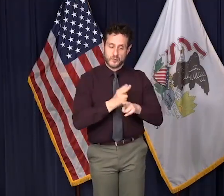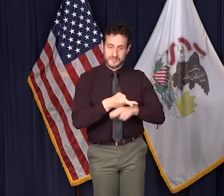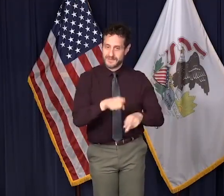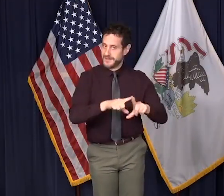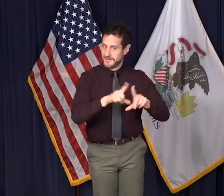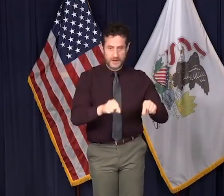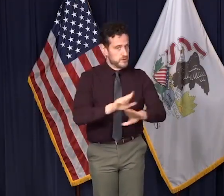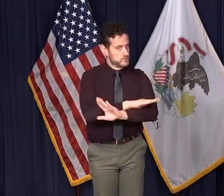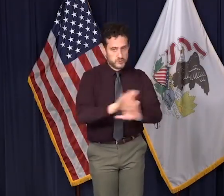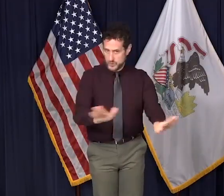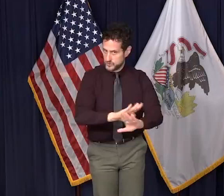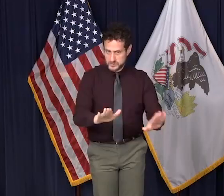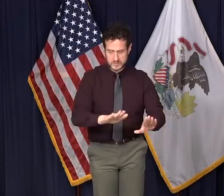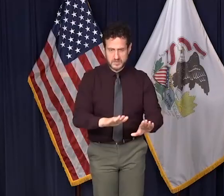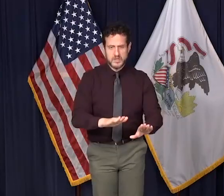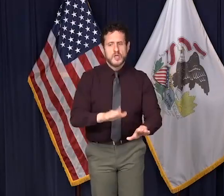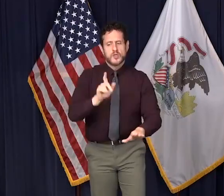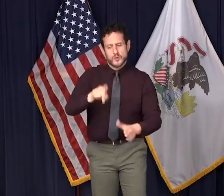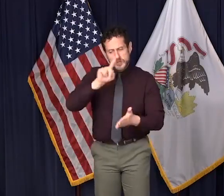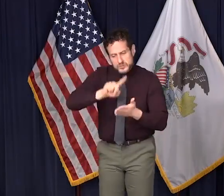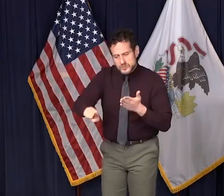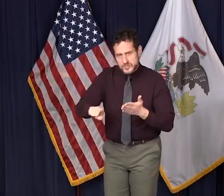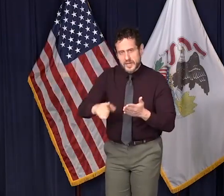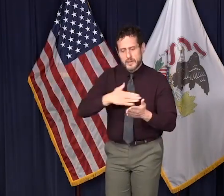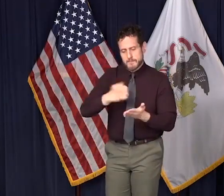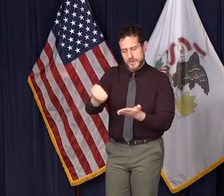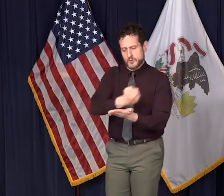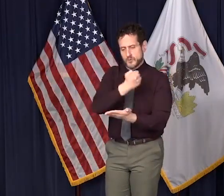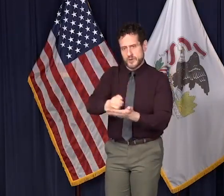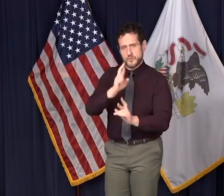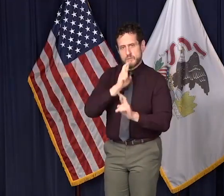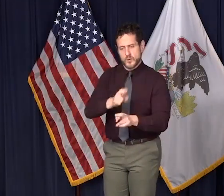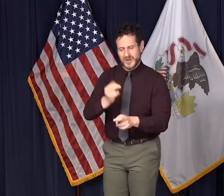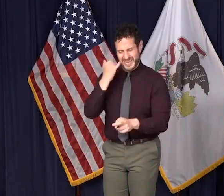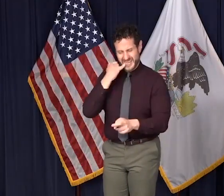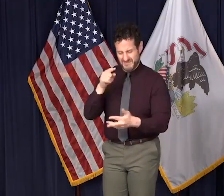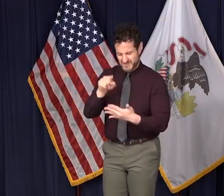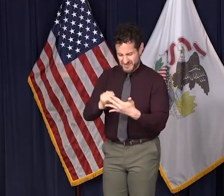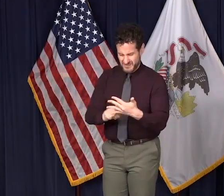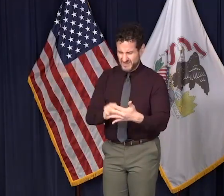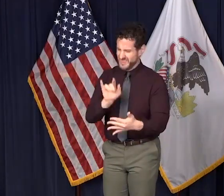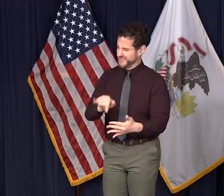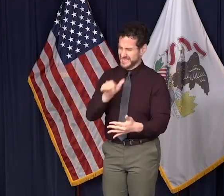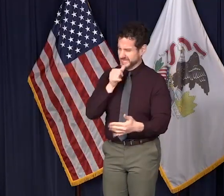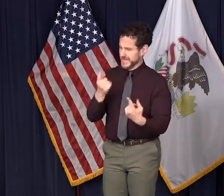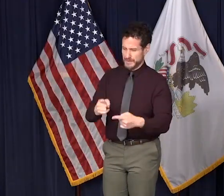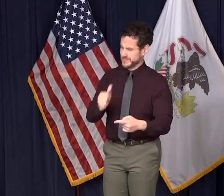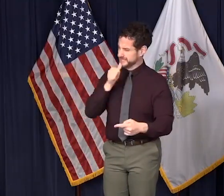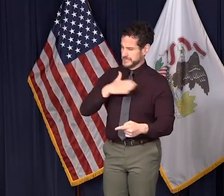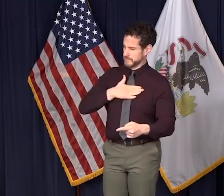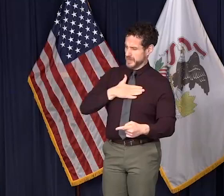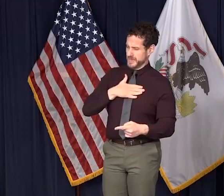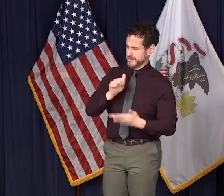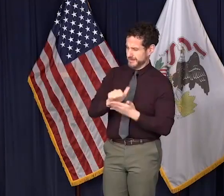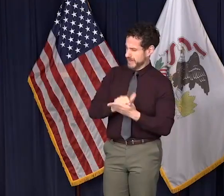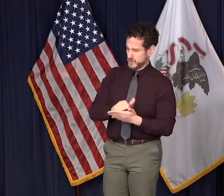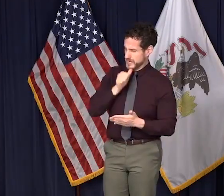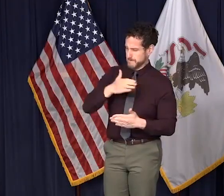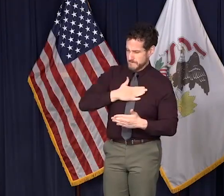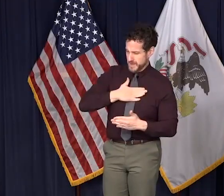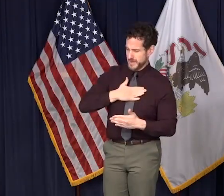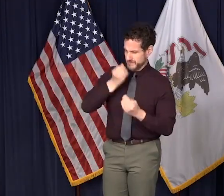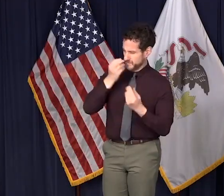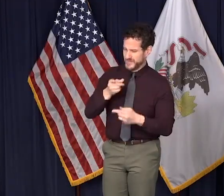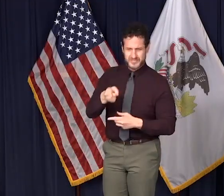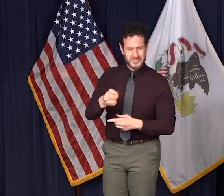you check your credit report for possible suspicious activity. Again, this is a problem being experienced all